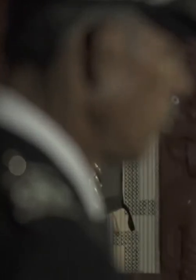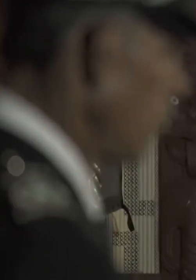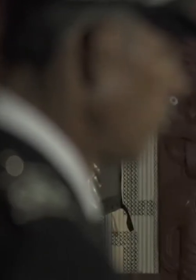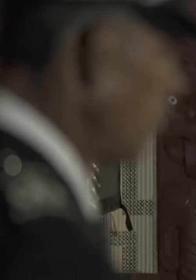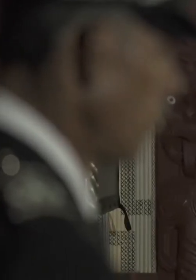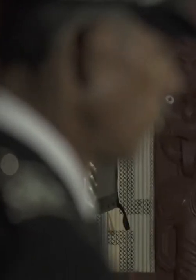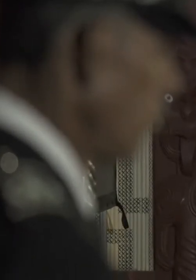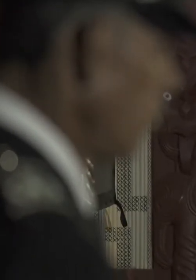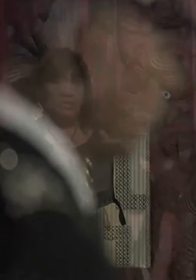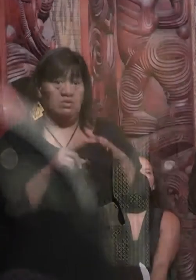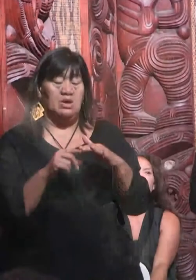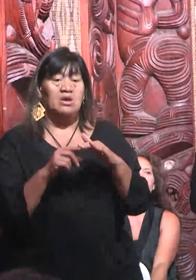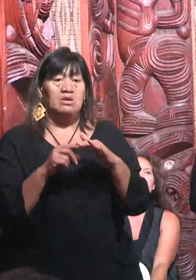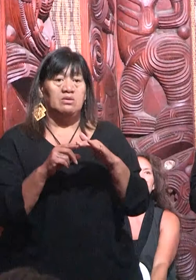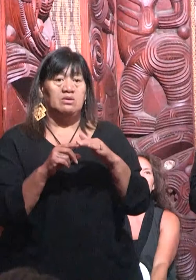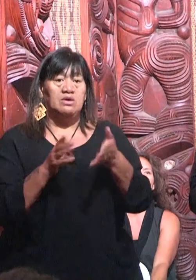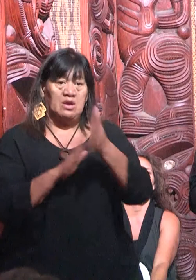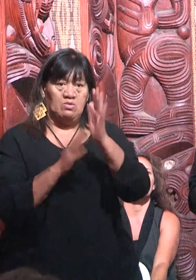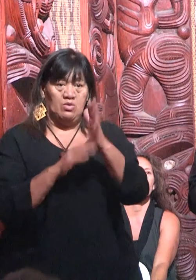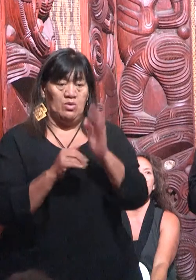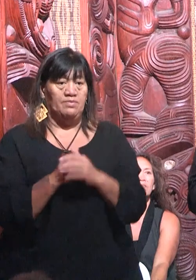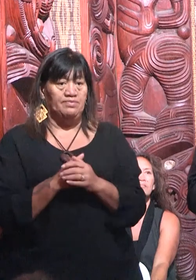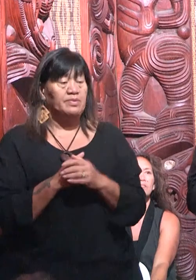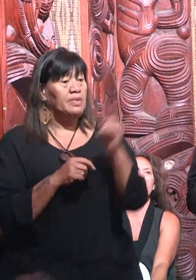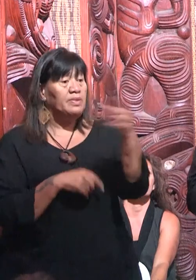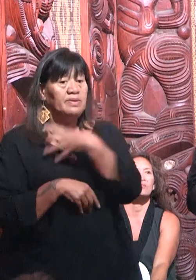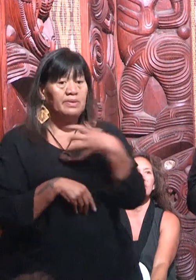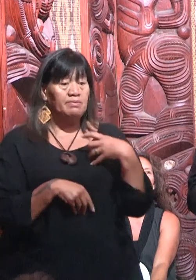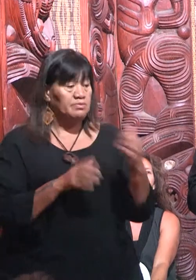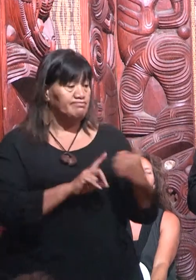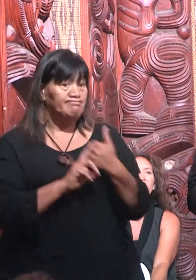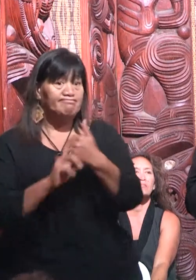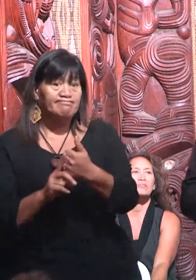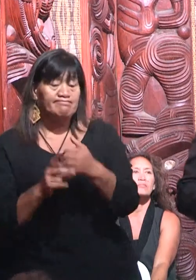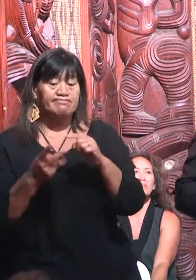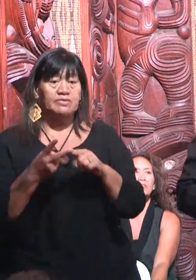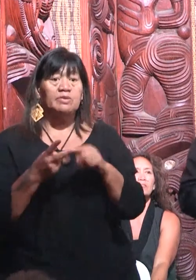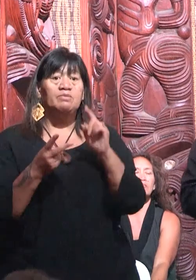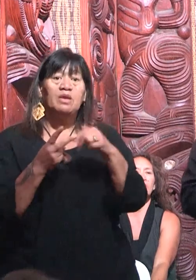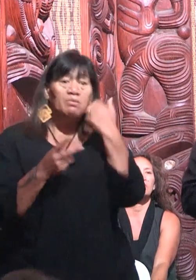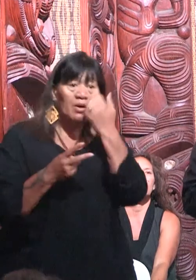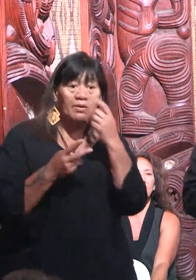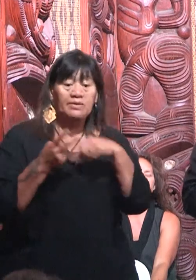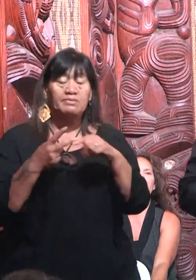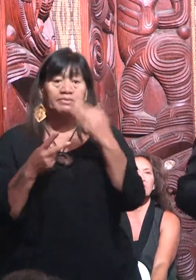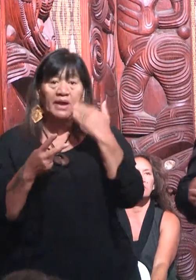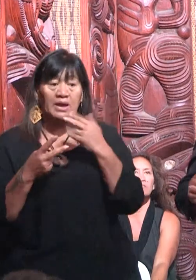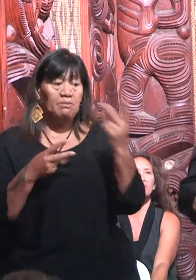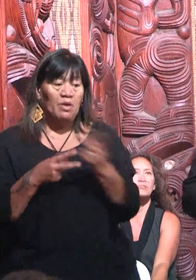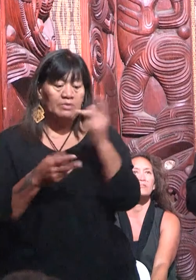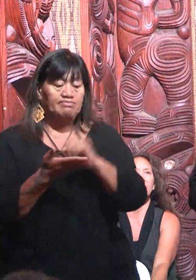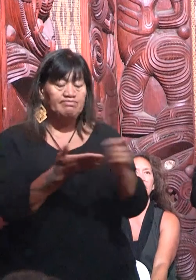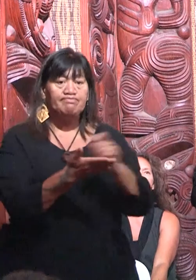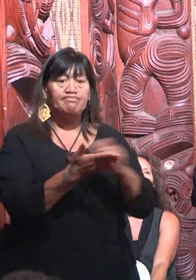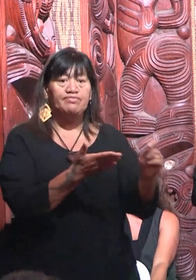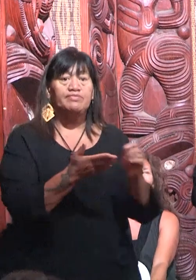te Heningaro, na te kāwanatanga I āwhina, na ngā iwi e rua Māori Pākehā I whakanui, I te ekenga o